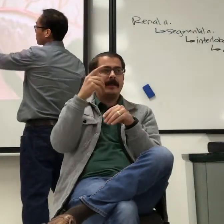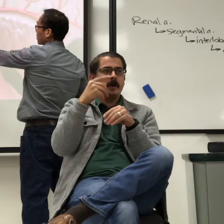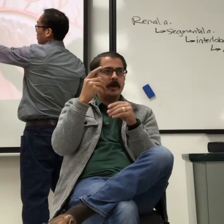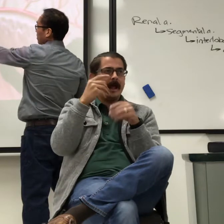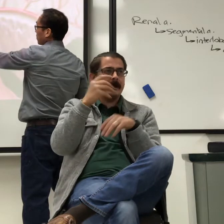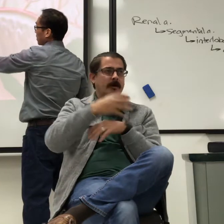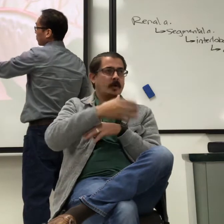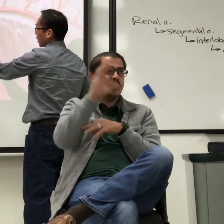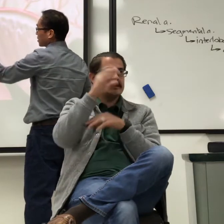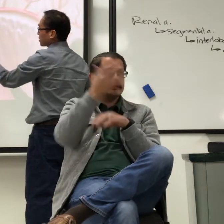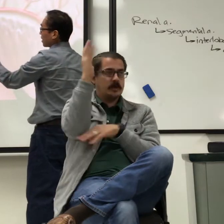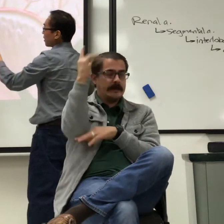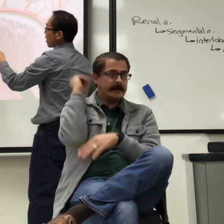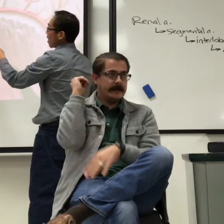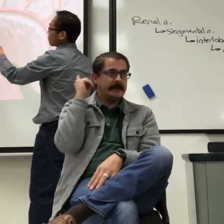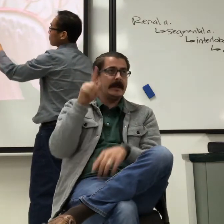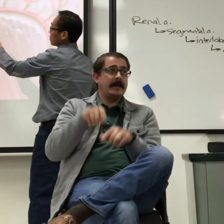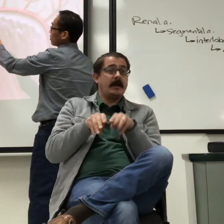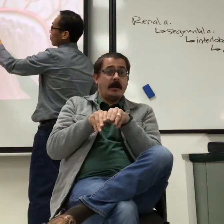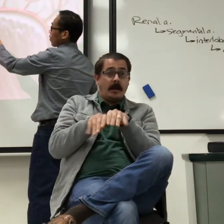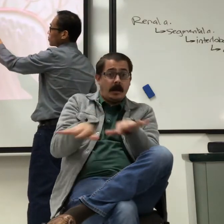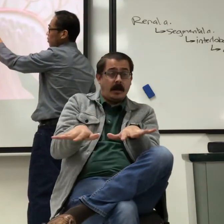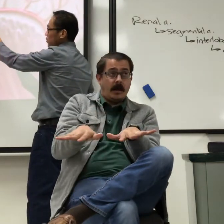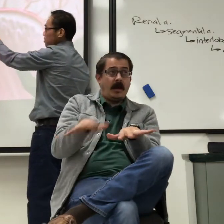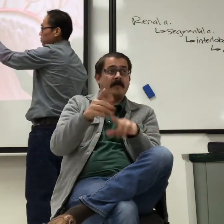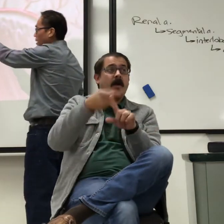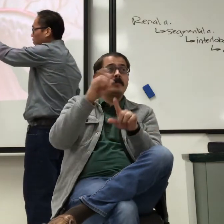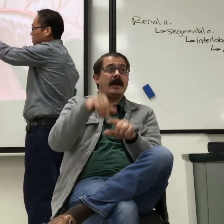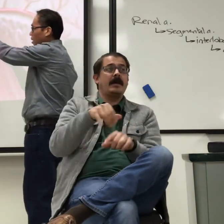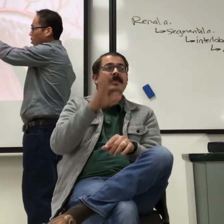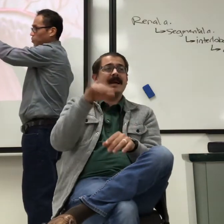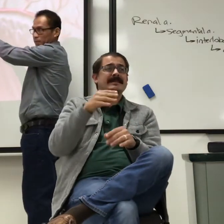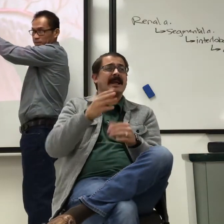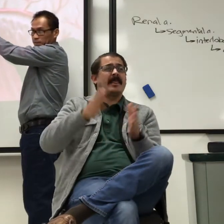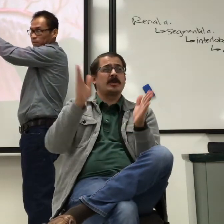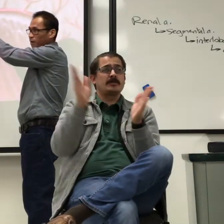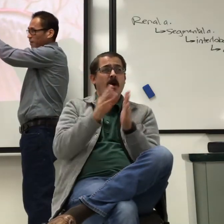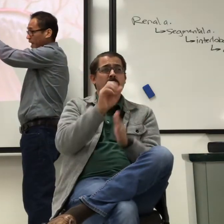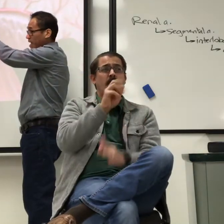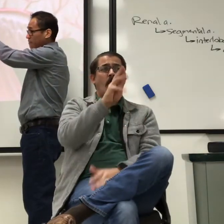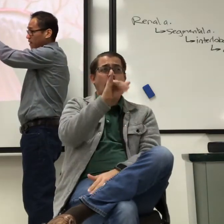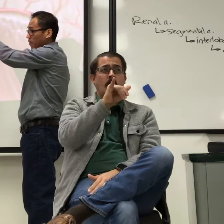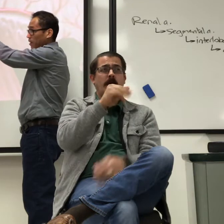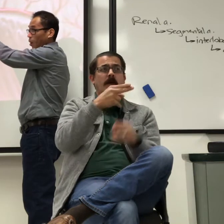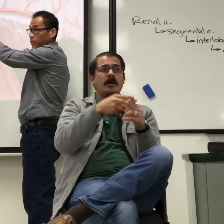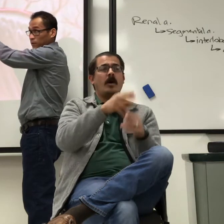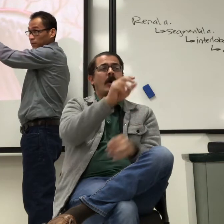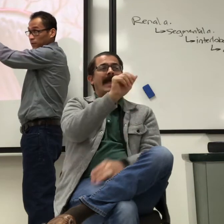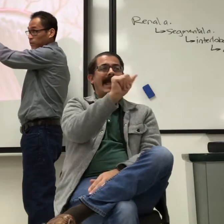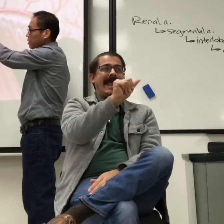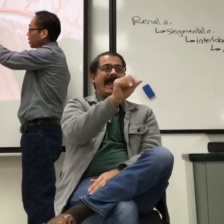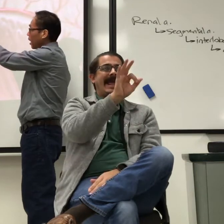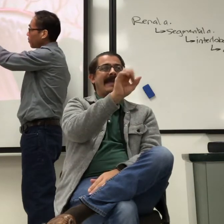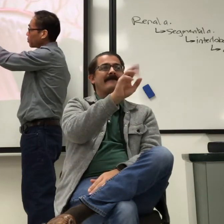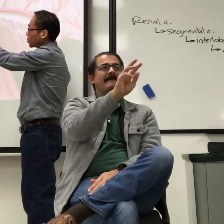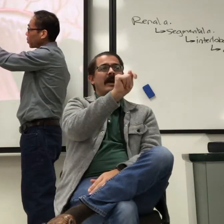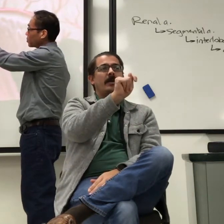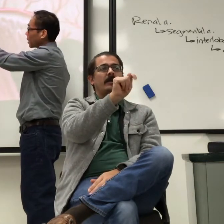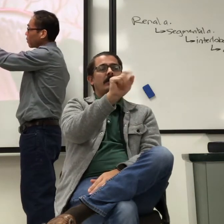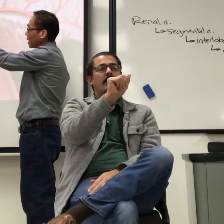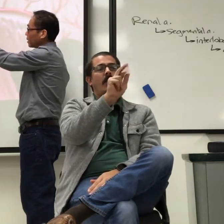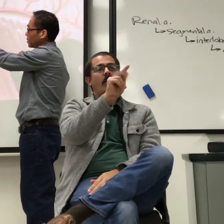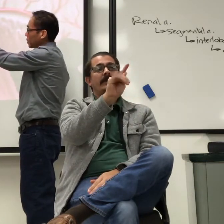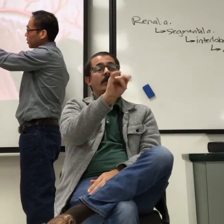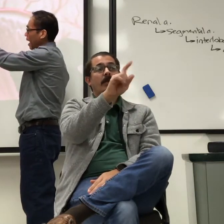trees, but the branches coming off, those are the smallest arteries, and they're called the afferent arterioles, and those will